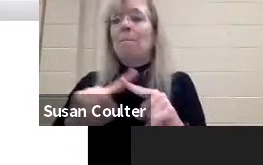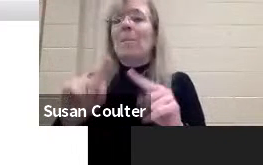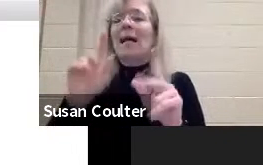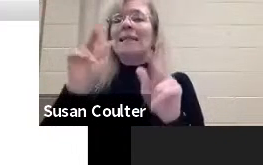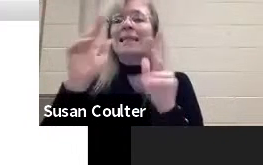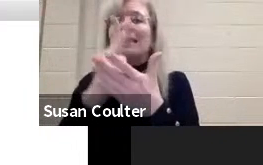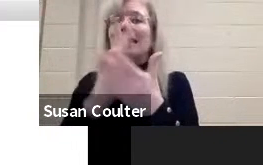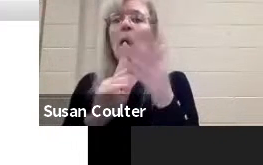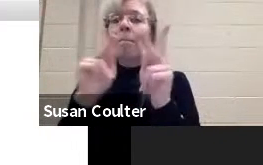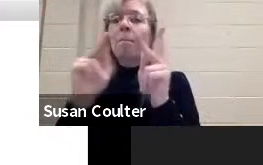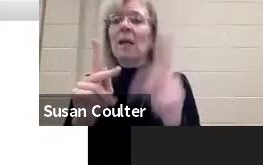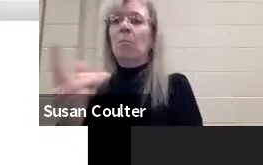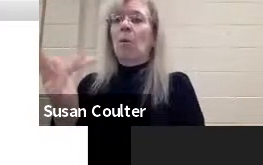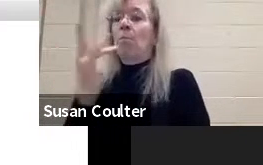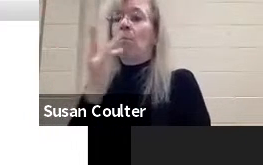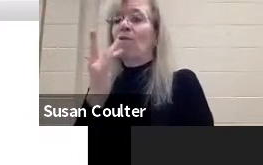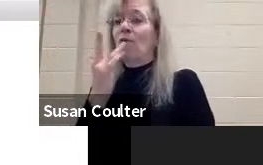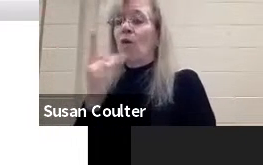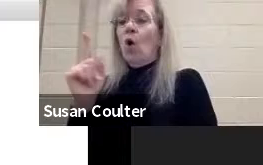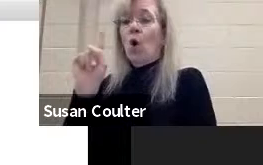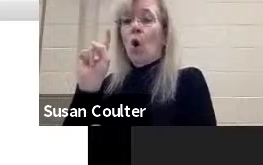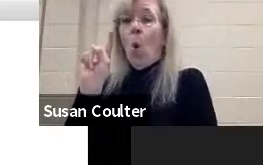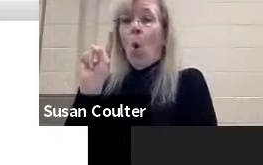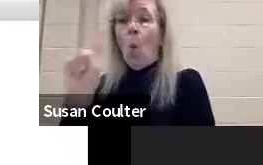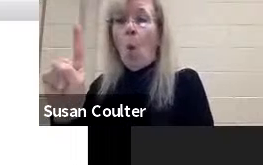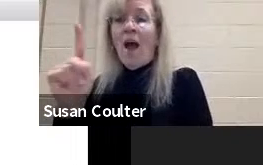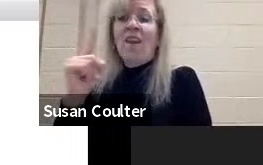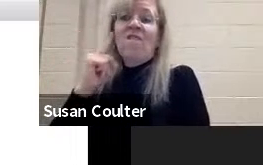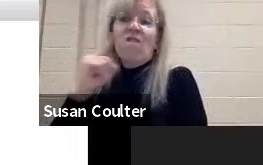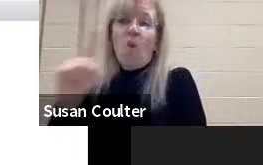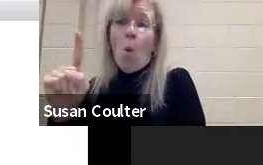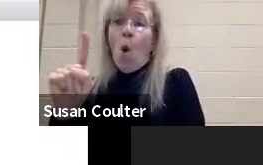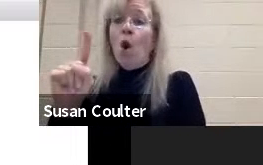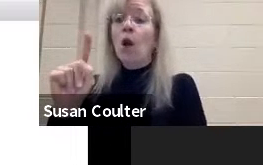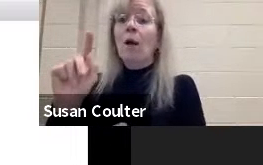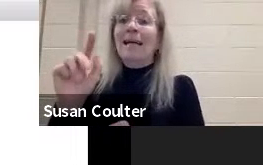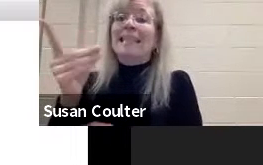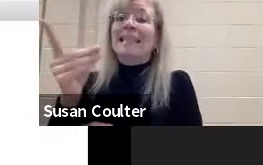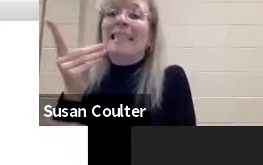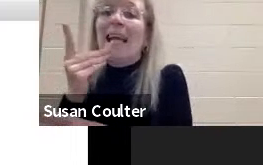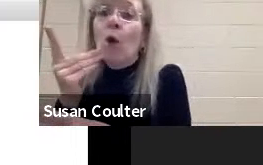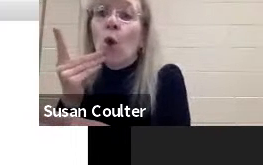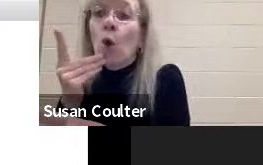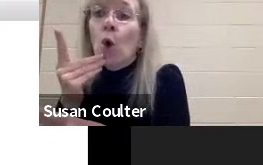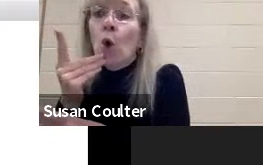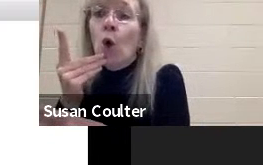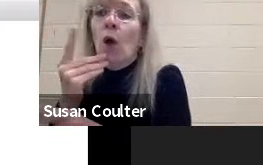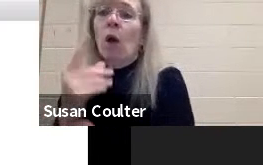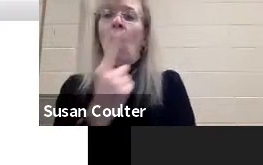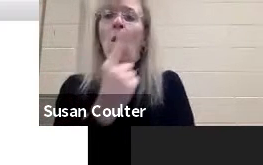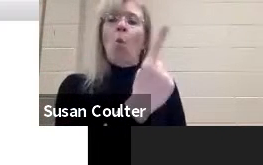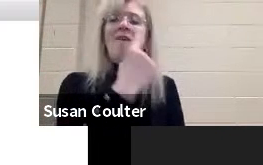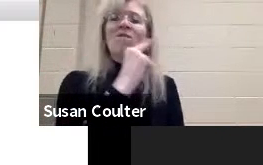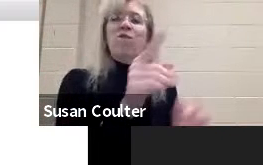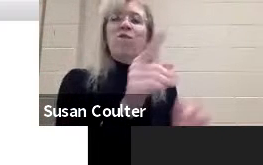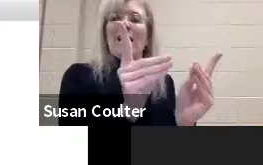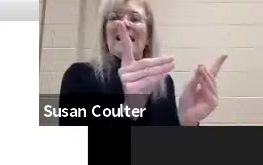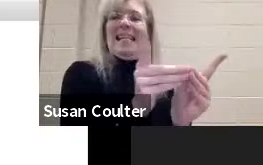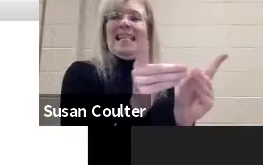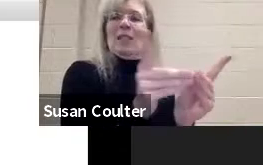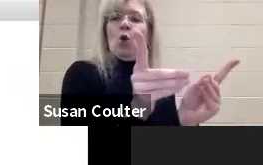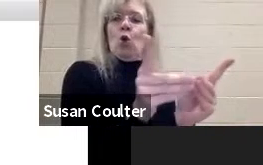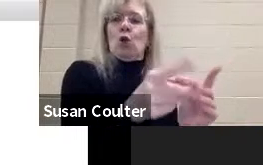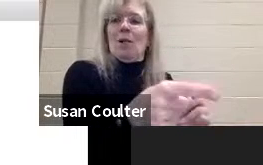but some people prefer one for dinner one